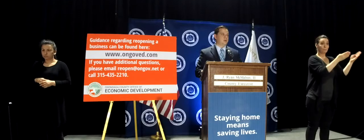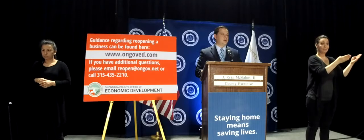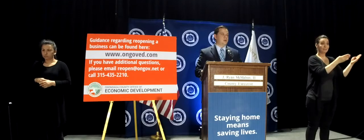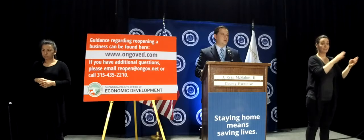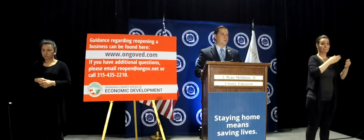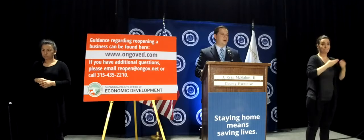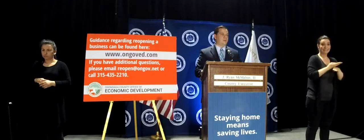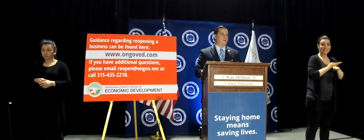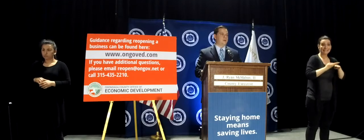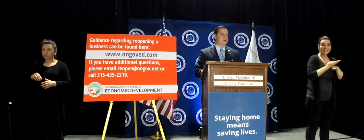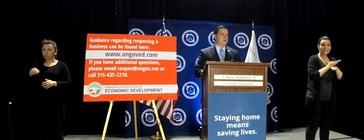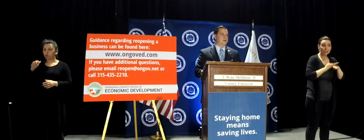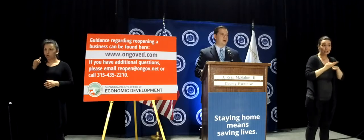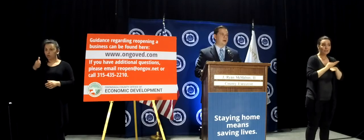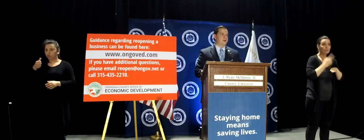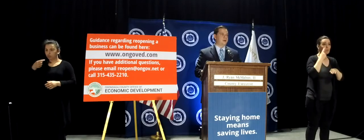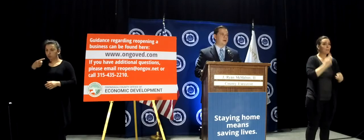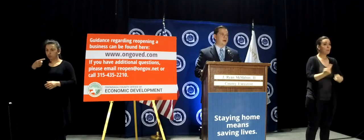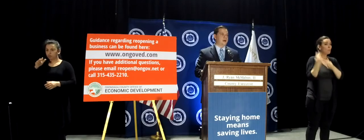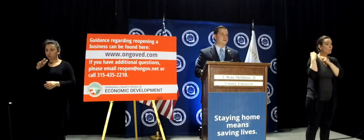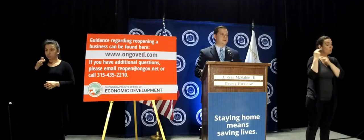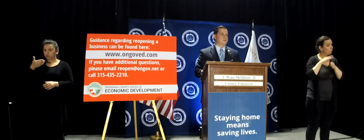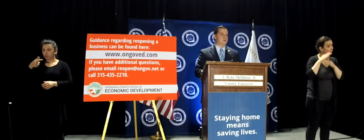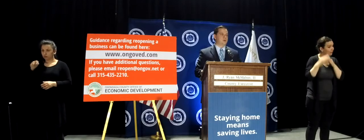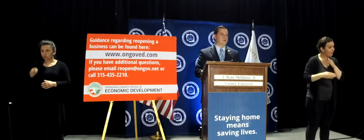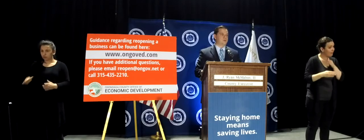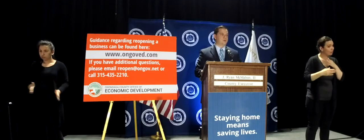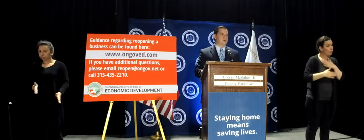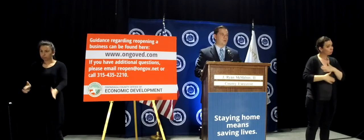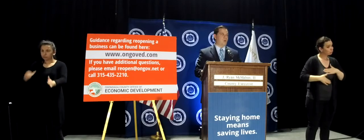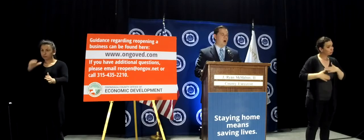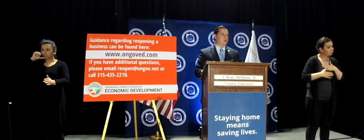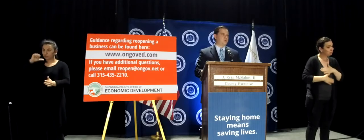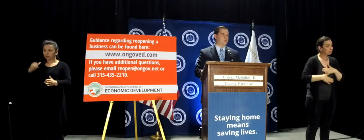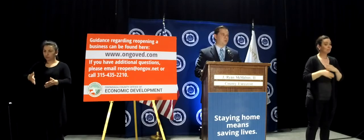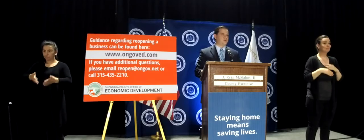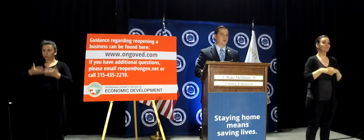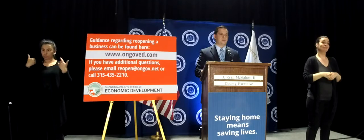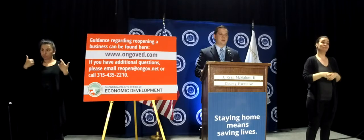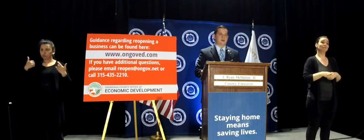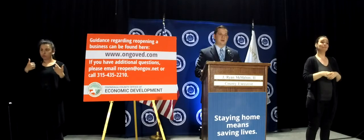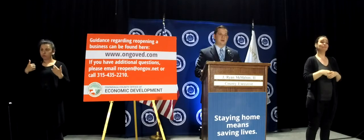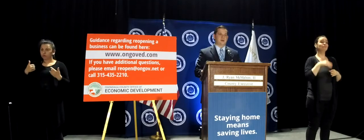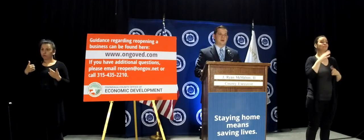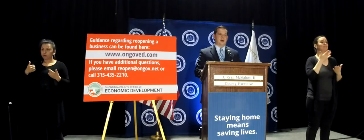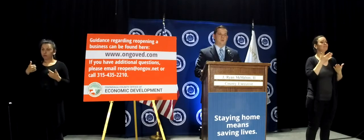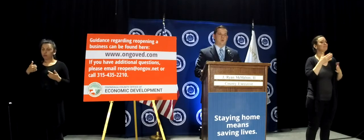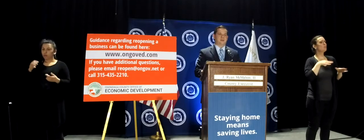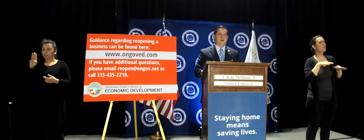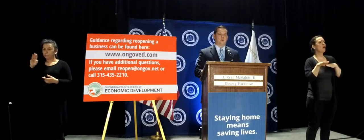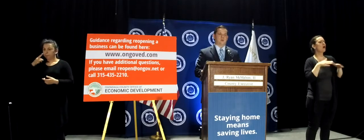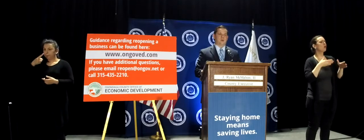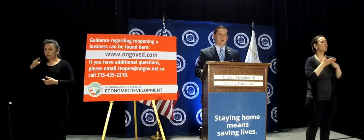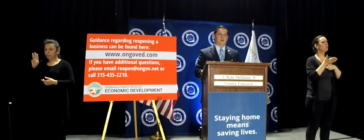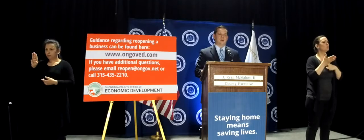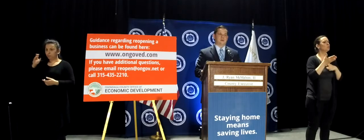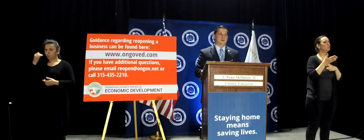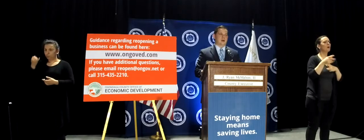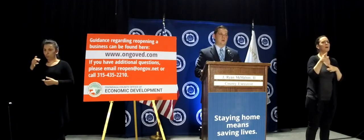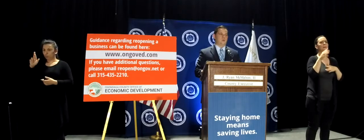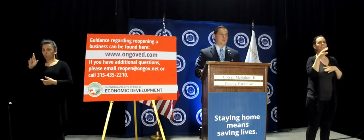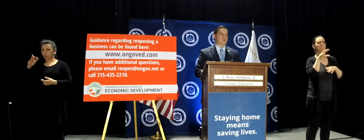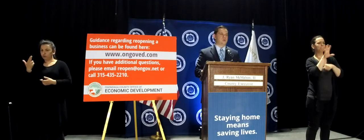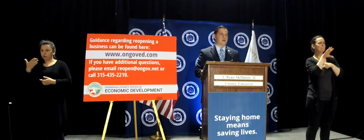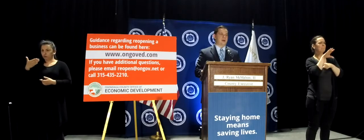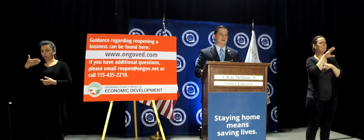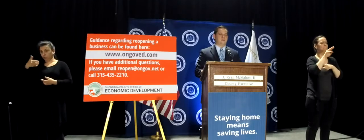We will probably have some sort of walkthrough for the media on what that will look like,